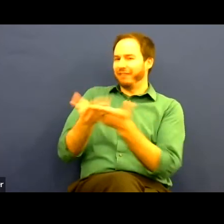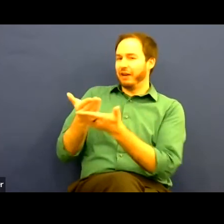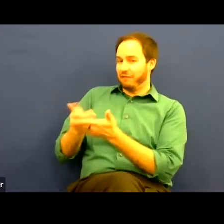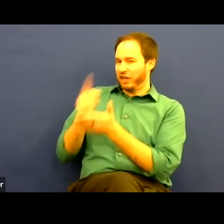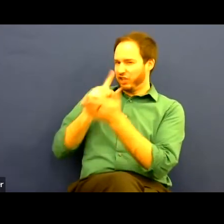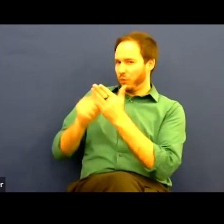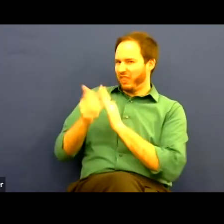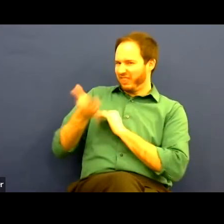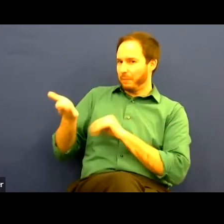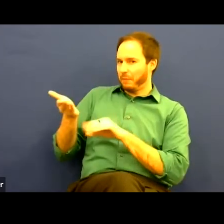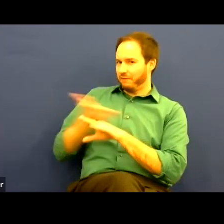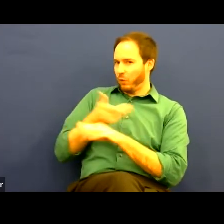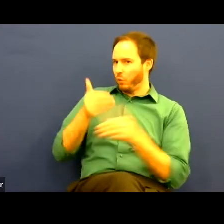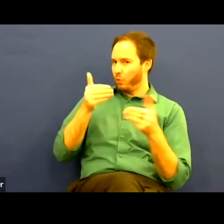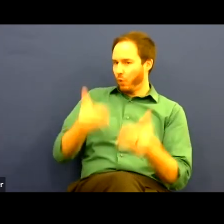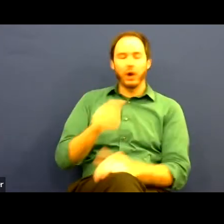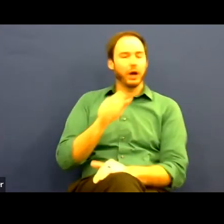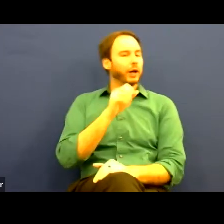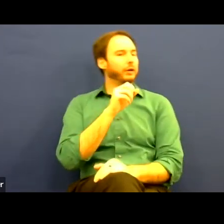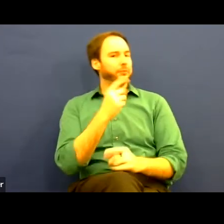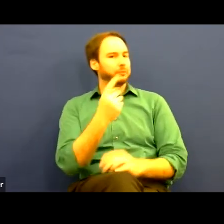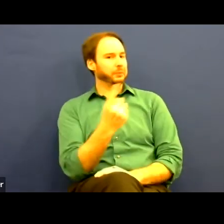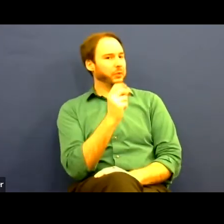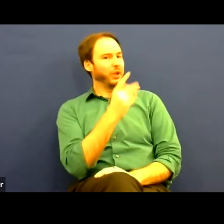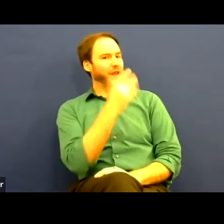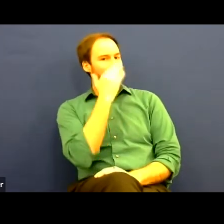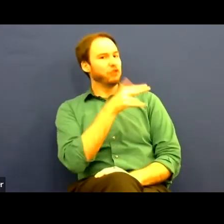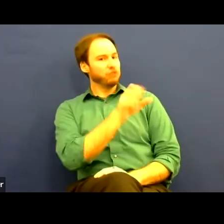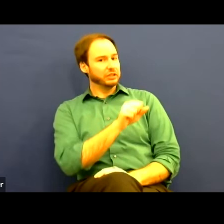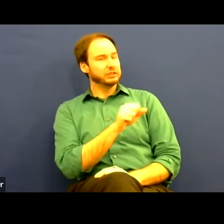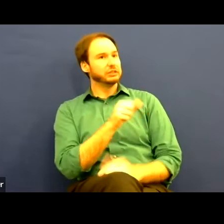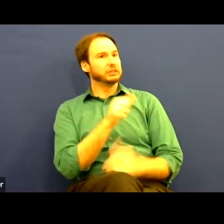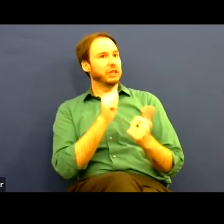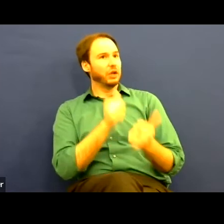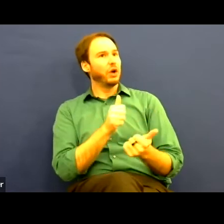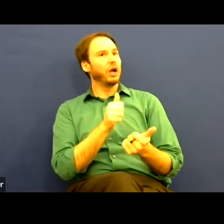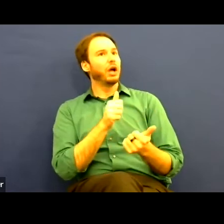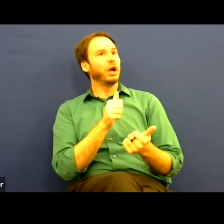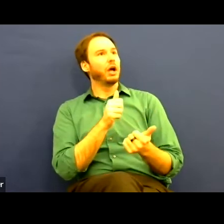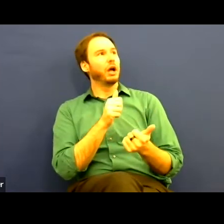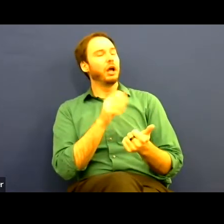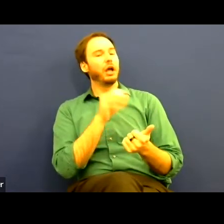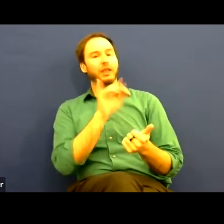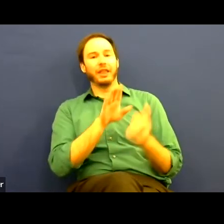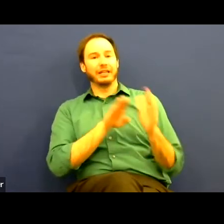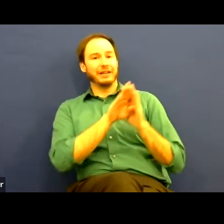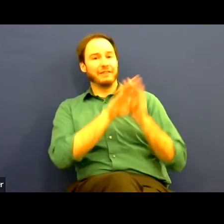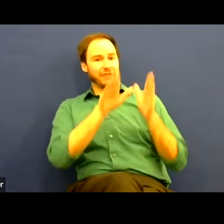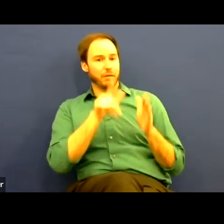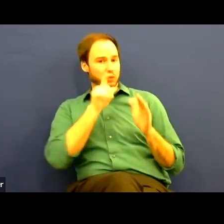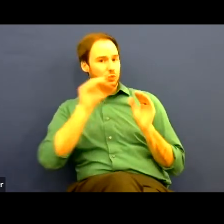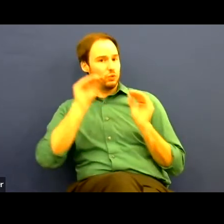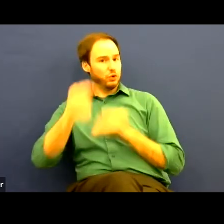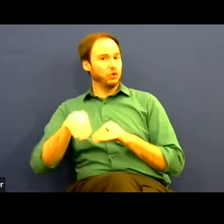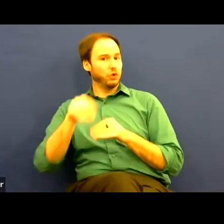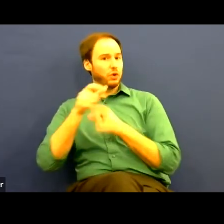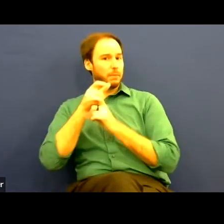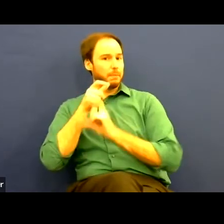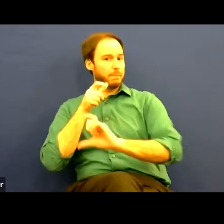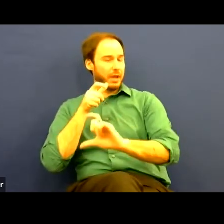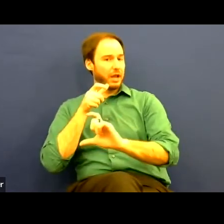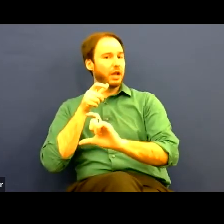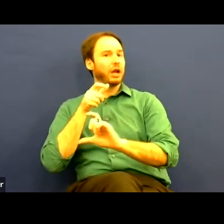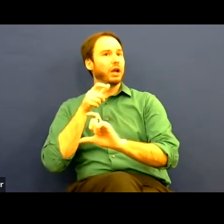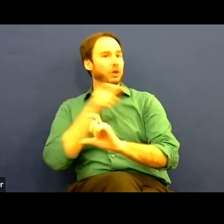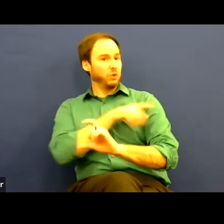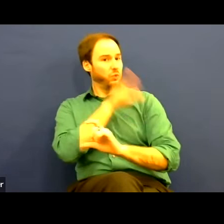Dave. Okay, thanks, Chris. It sounds good. And the developer that's doing the project,